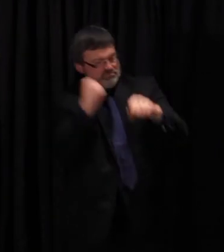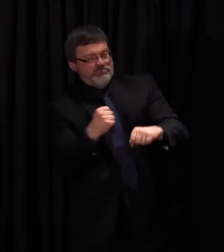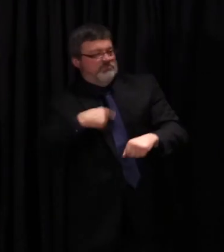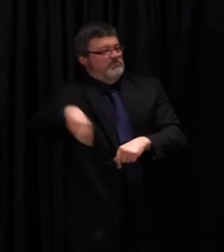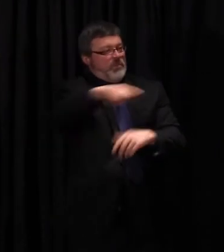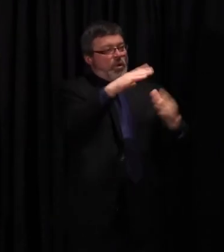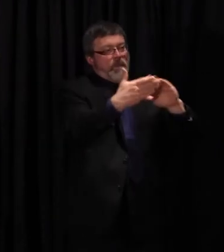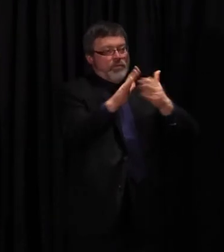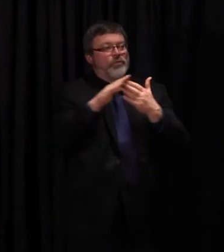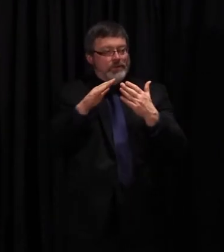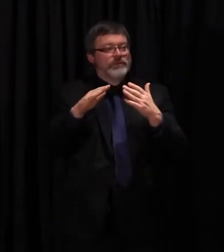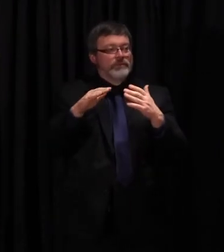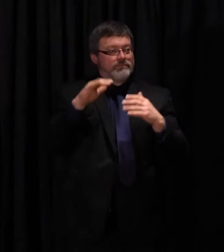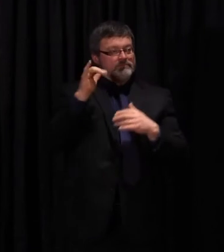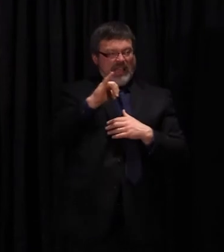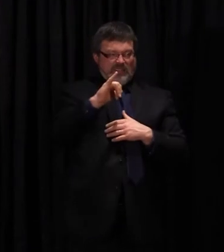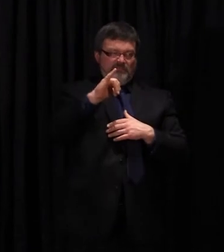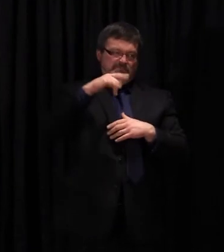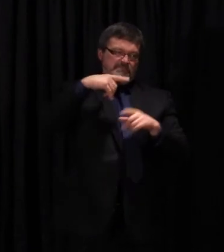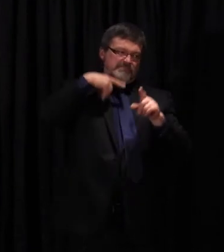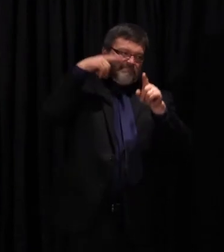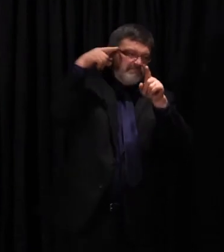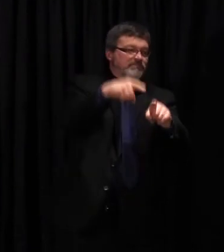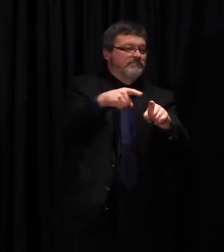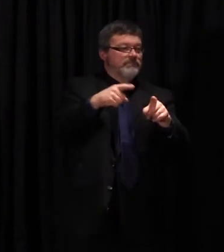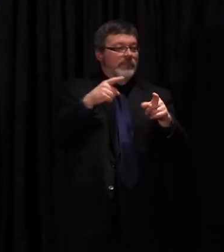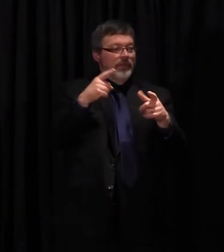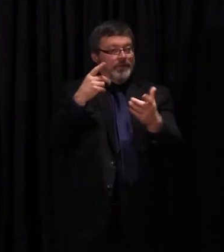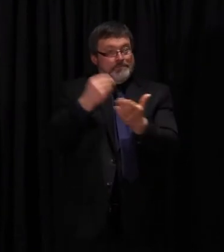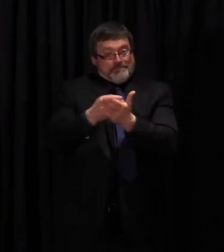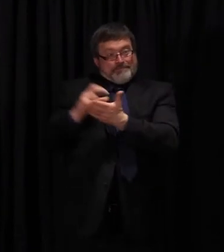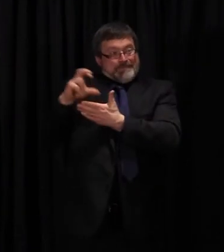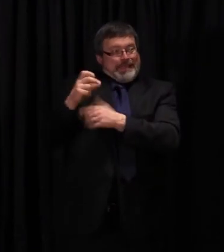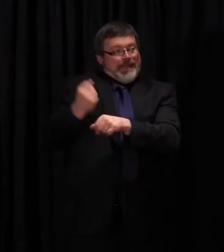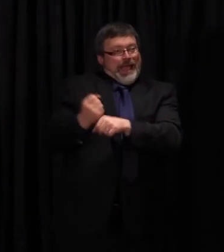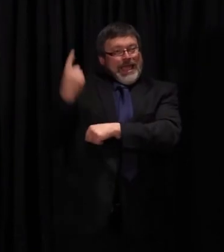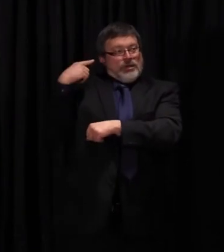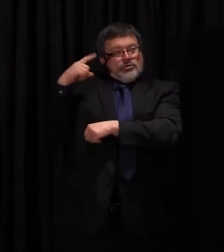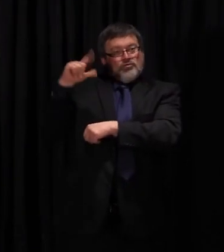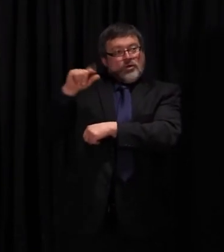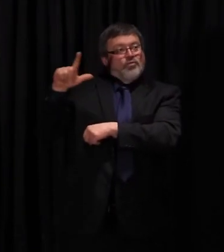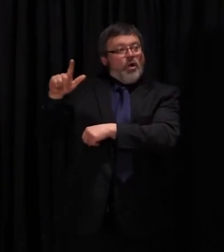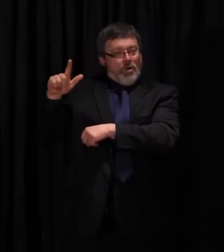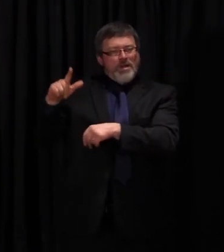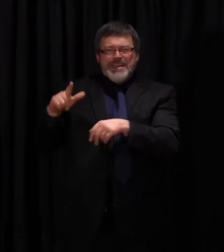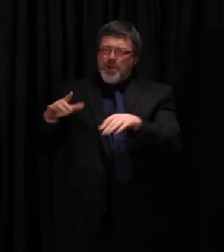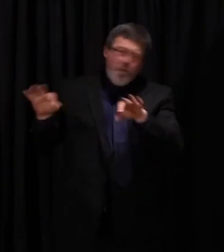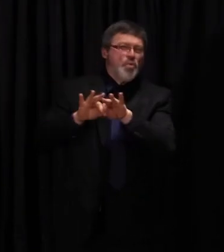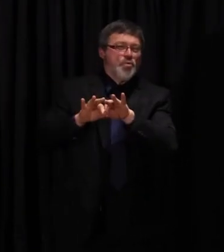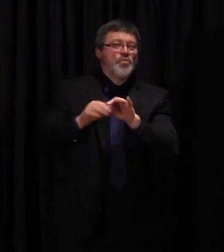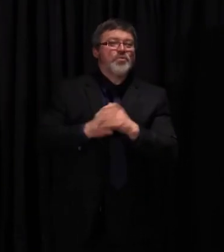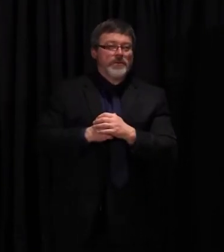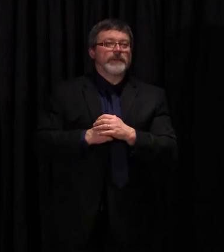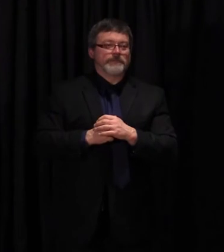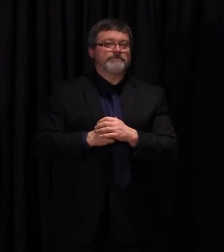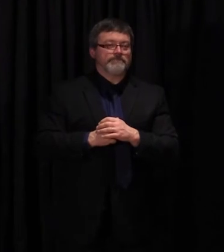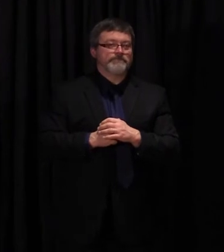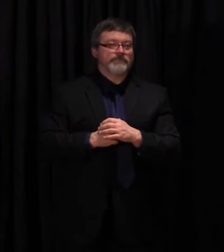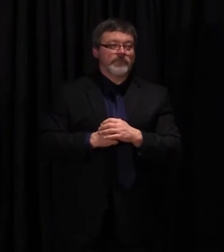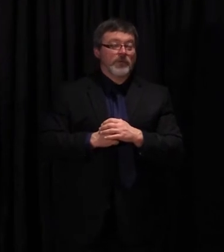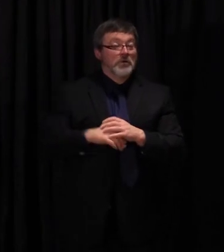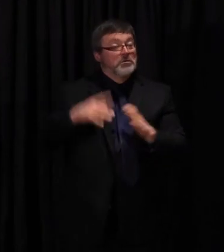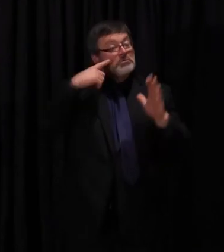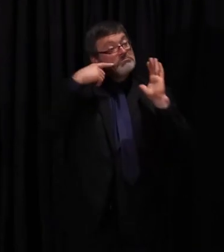This is exactly why the ARPA investments we made last year were so important. For example,